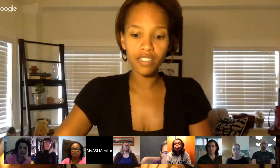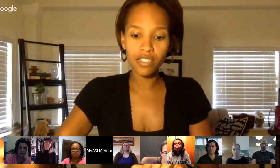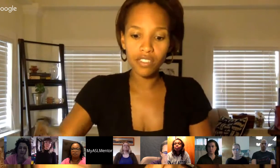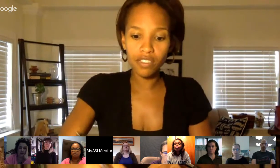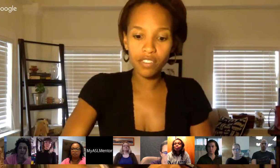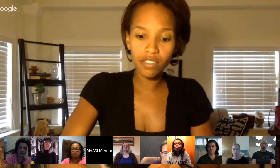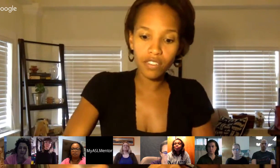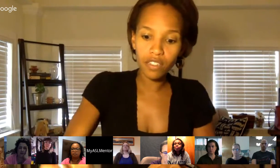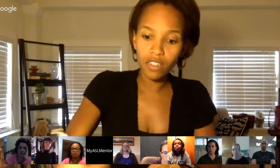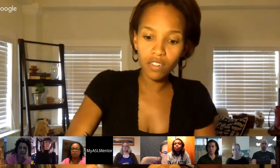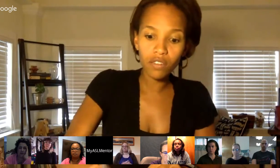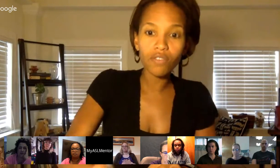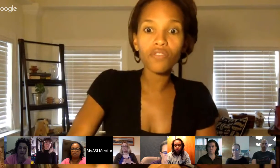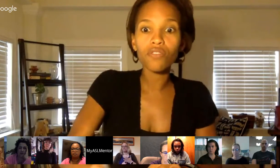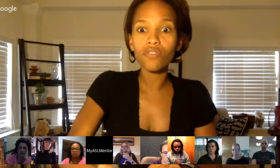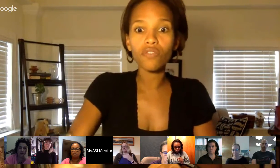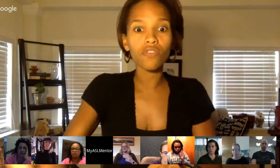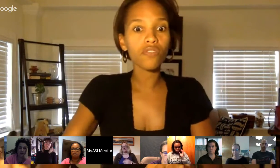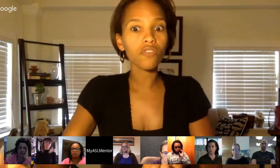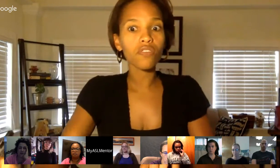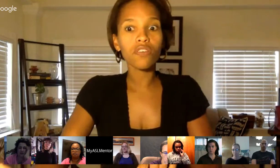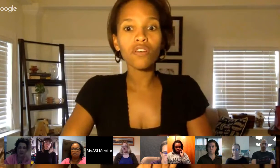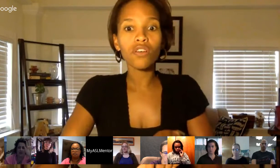Anybody else?